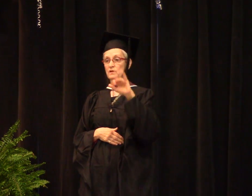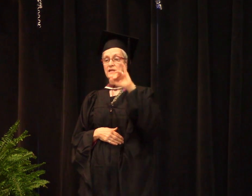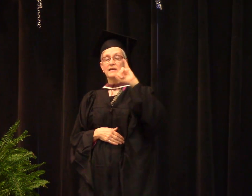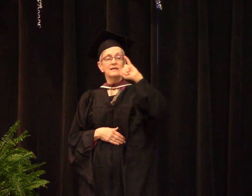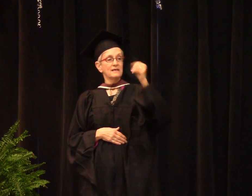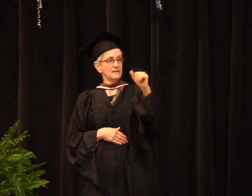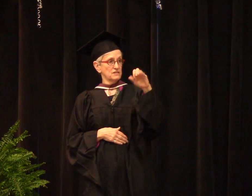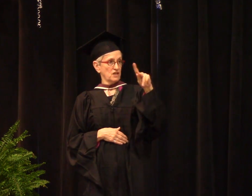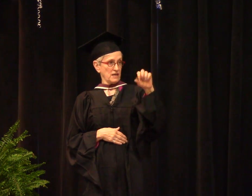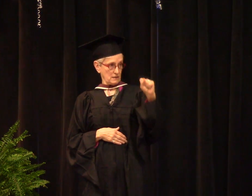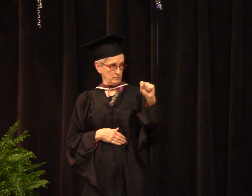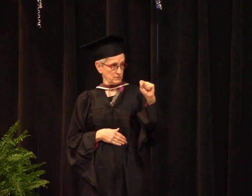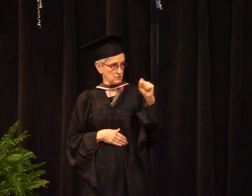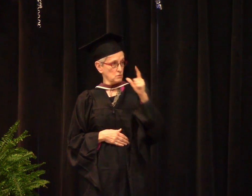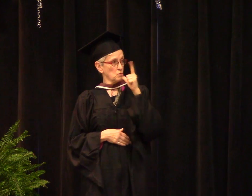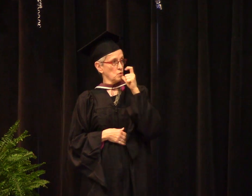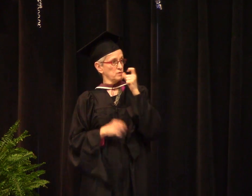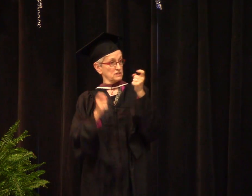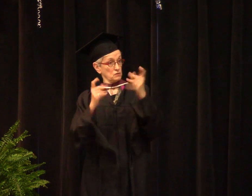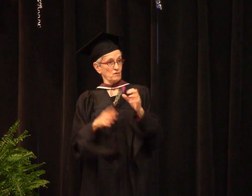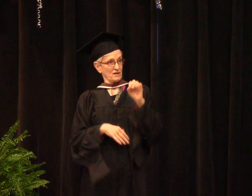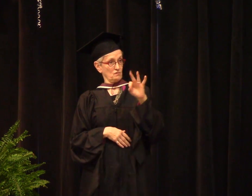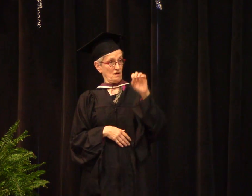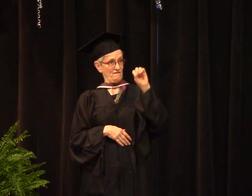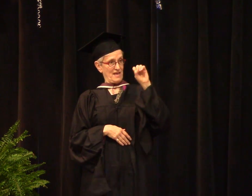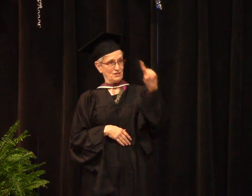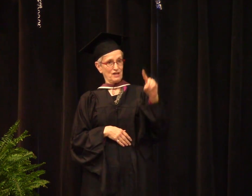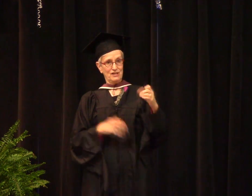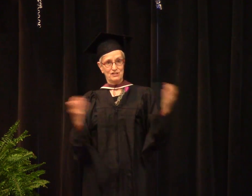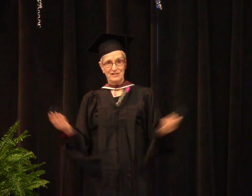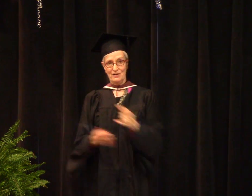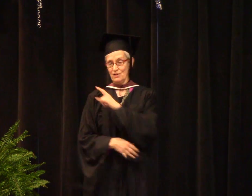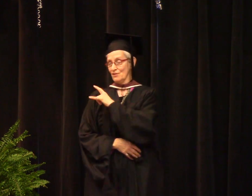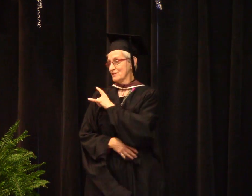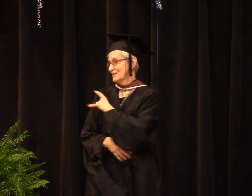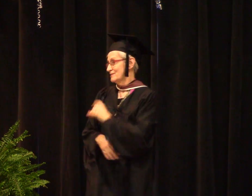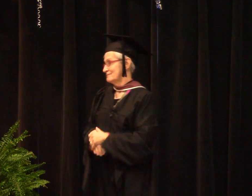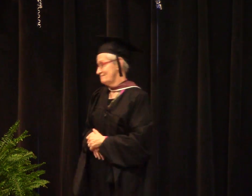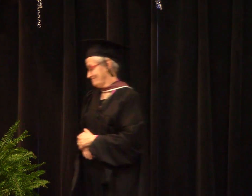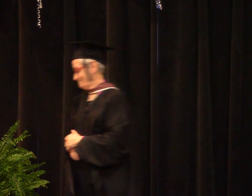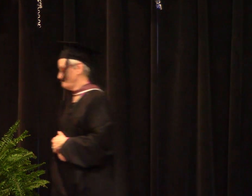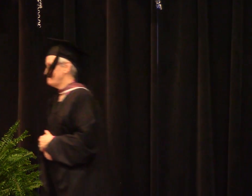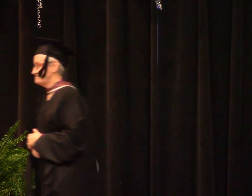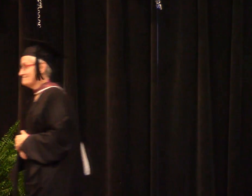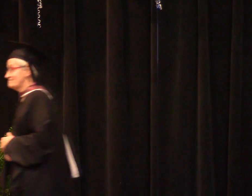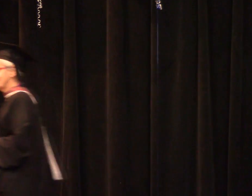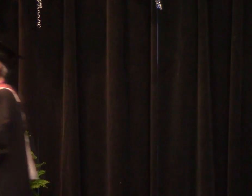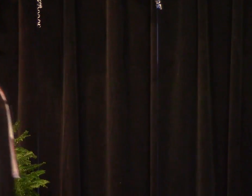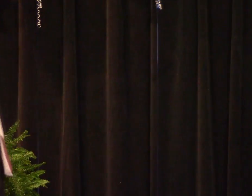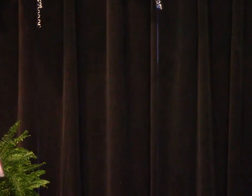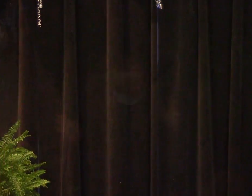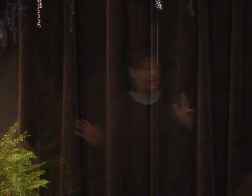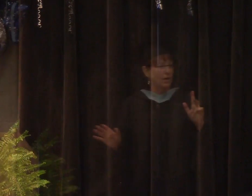like to invite Judy Jacobs to the stage, our Director of Education here at the Learning Center.